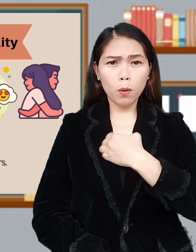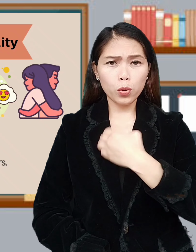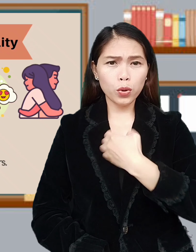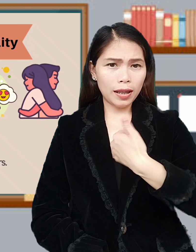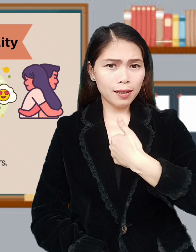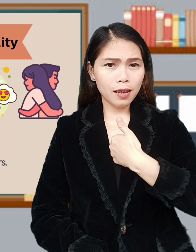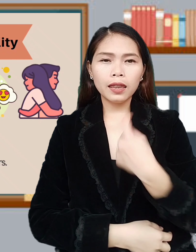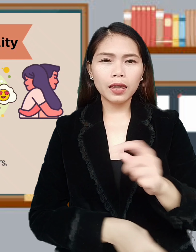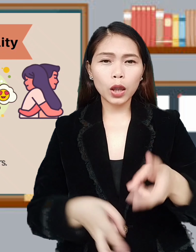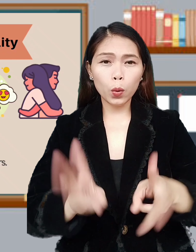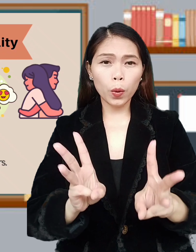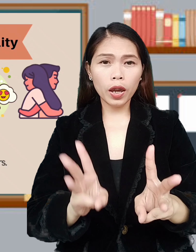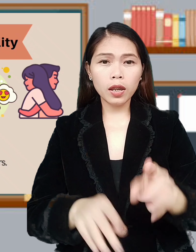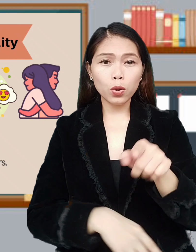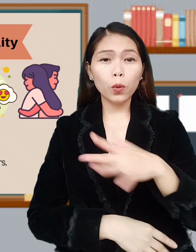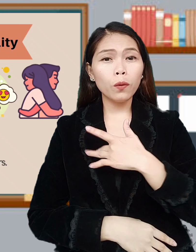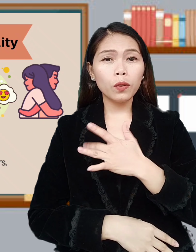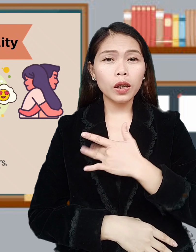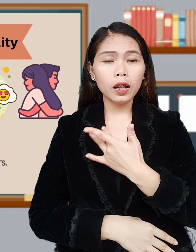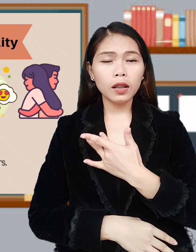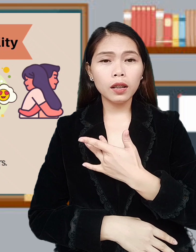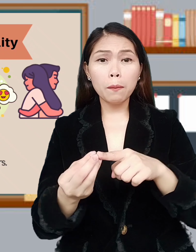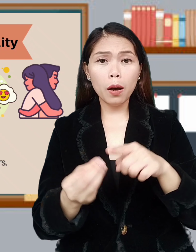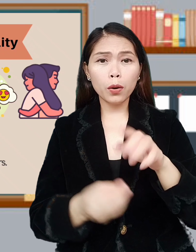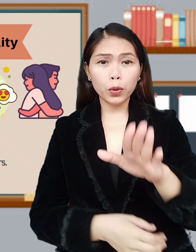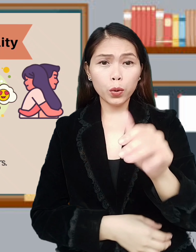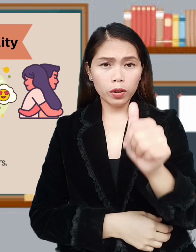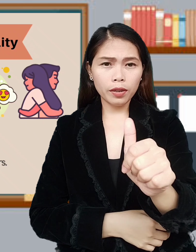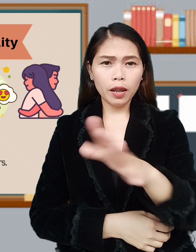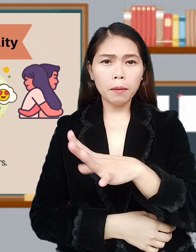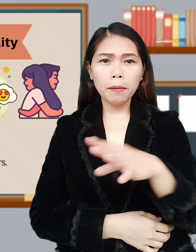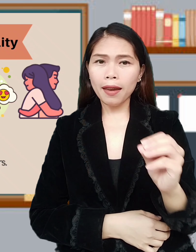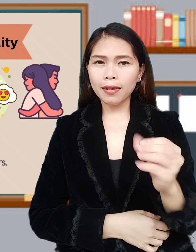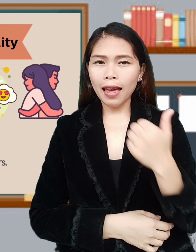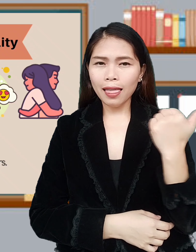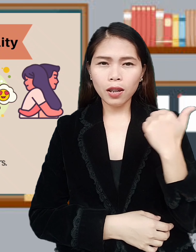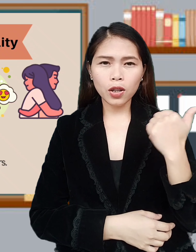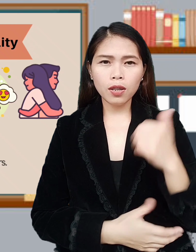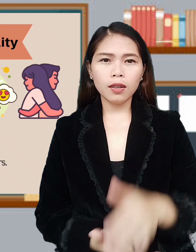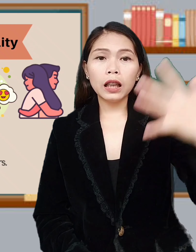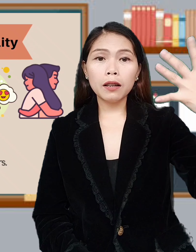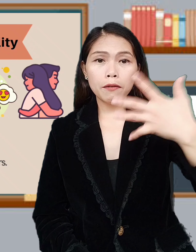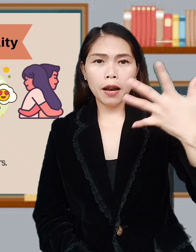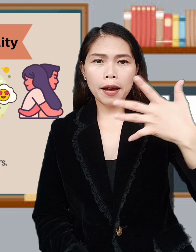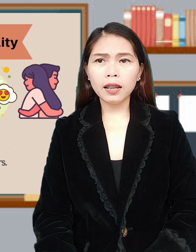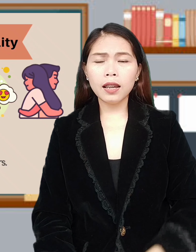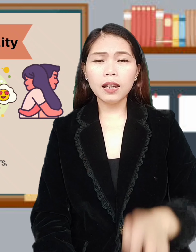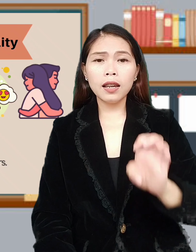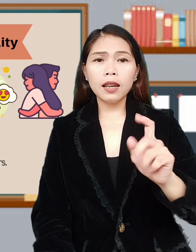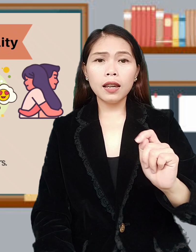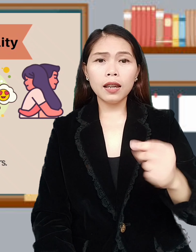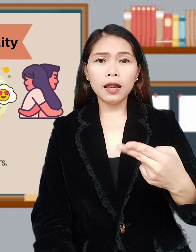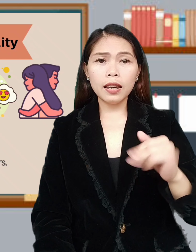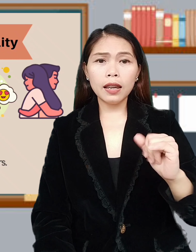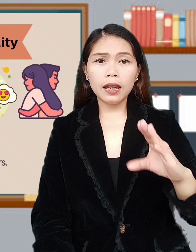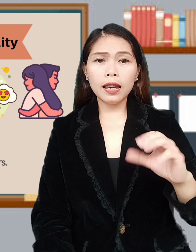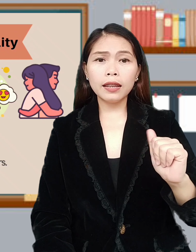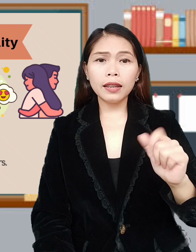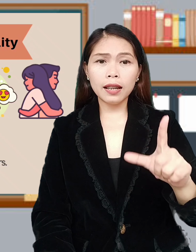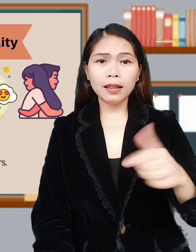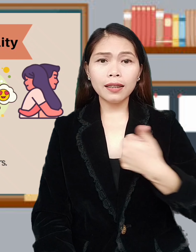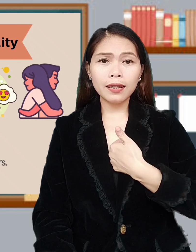4. Emotional self. The way you feel about yourself and others. Number 5. Ethical